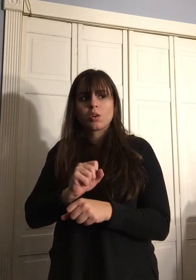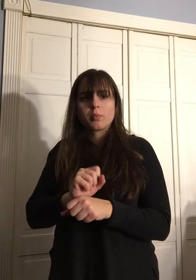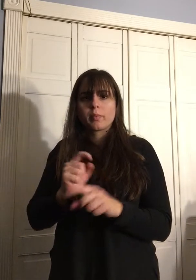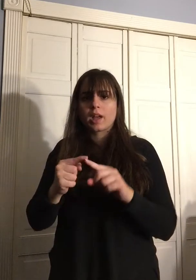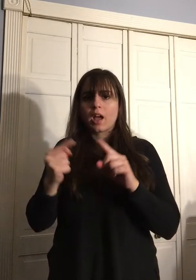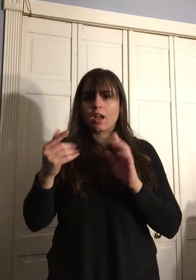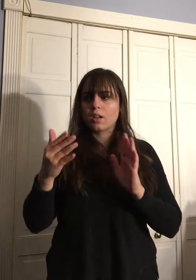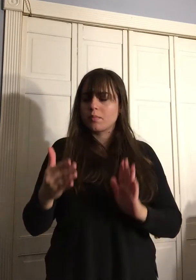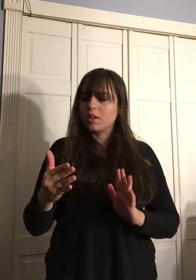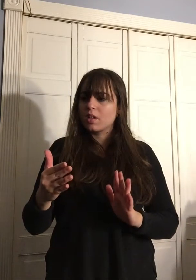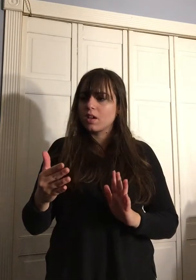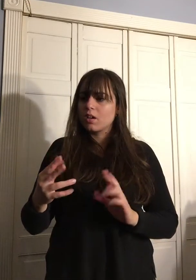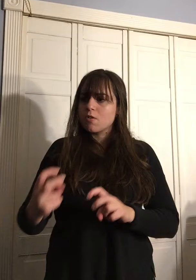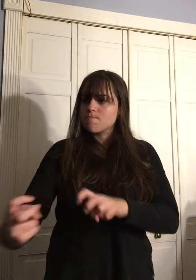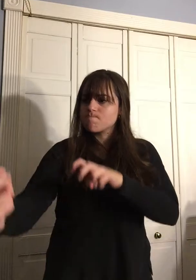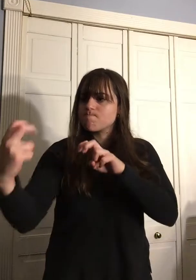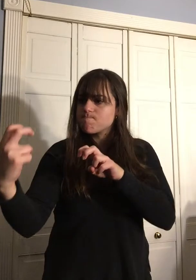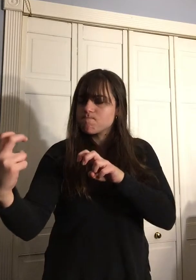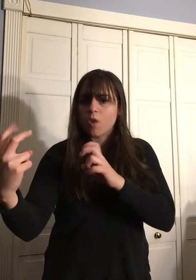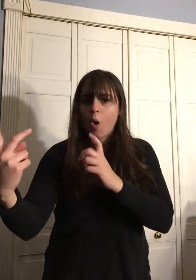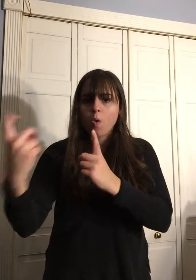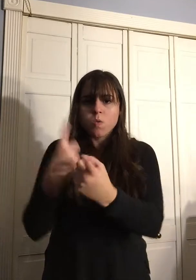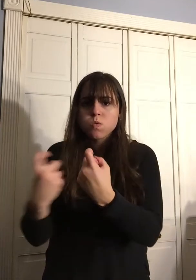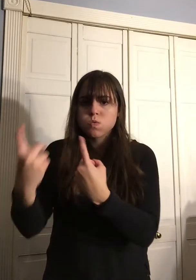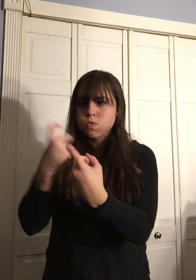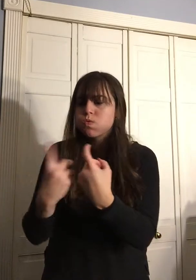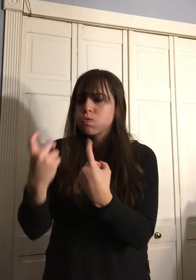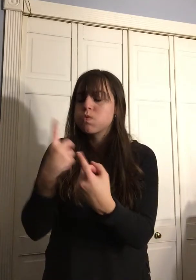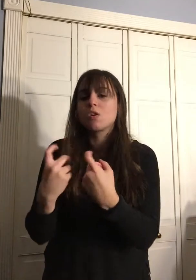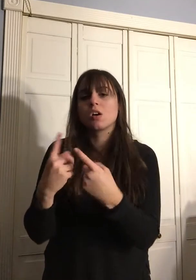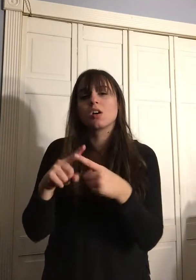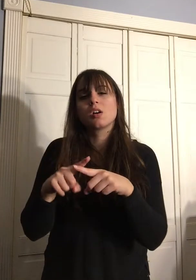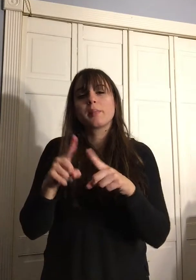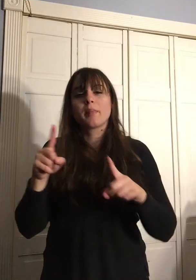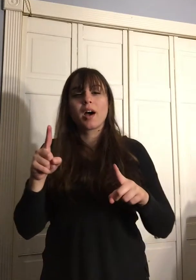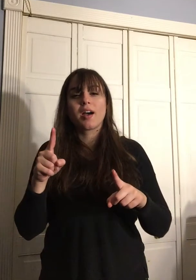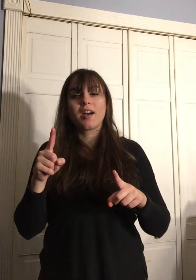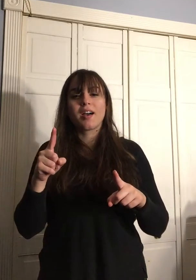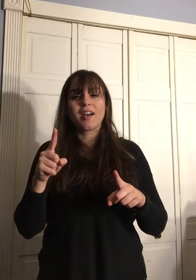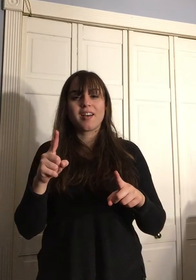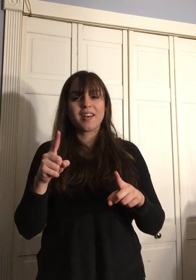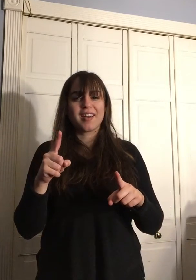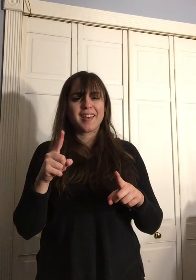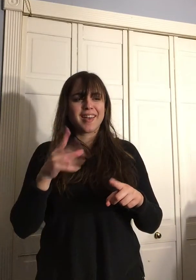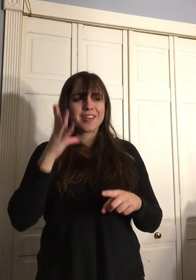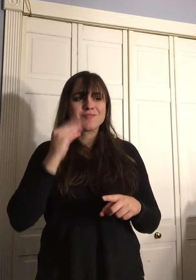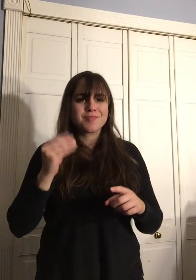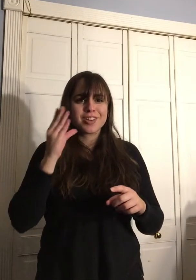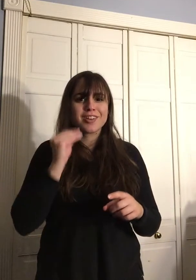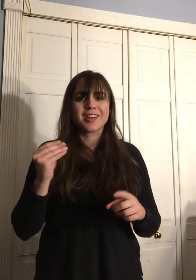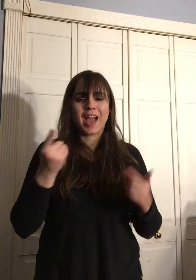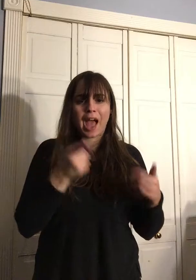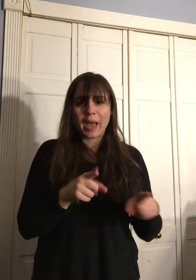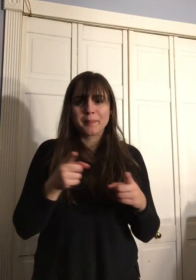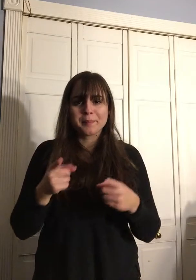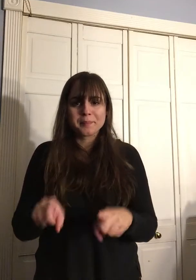and tension rising up between me and the interrogator when we talked about politics. There definitely was a wall